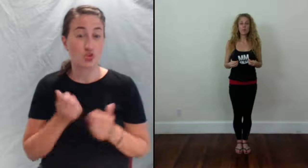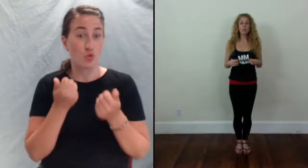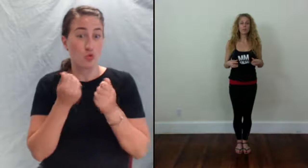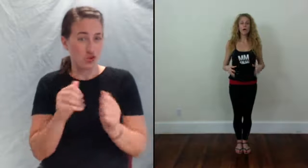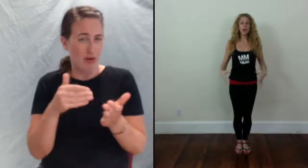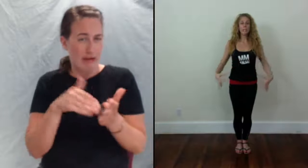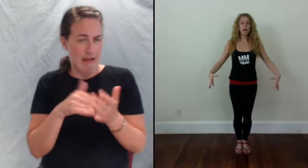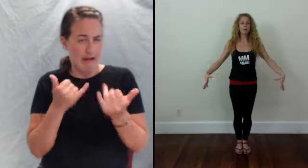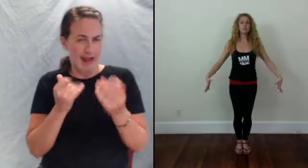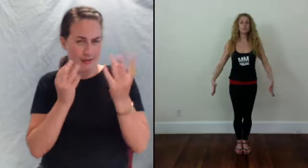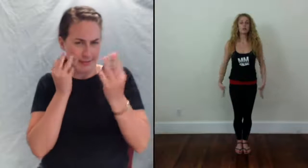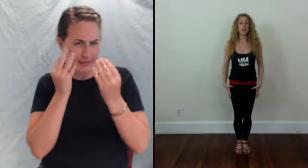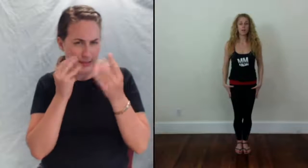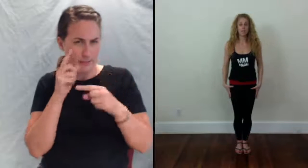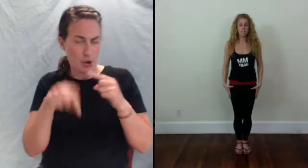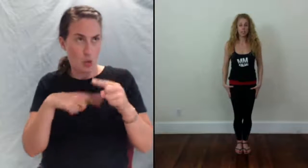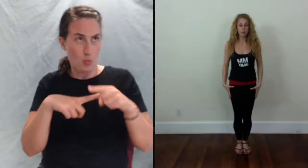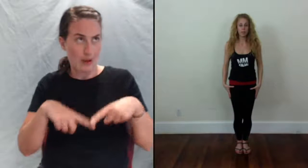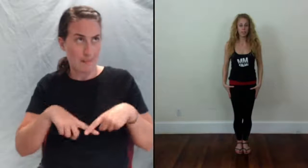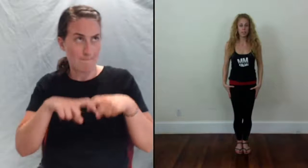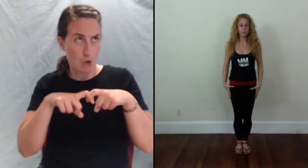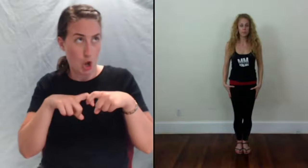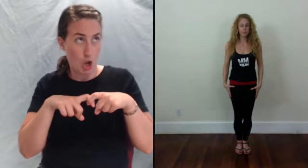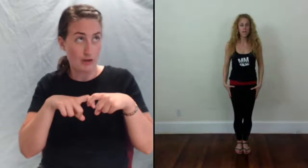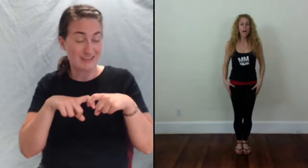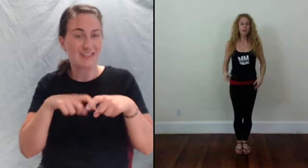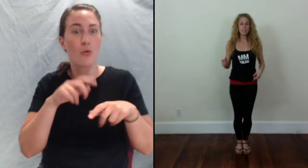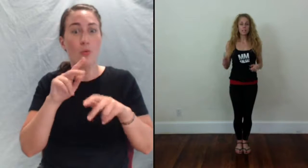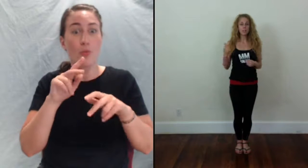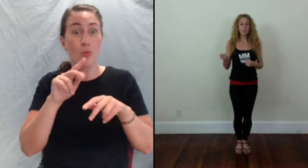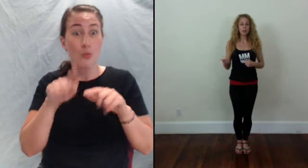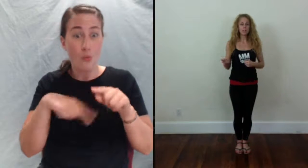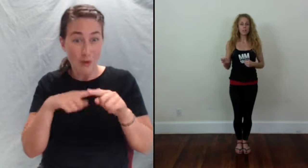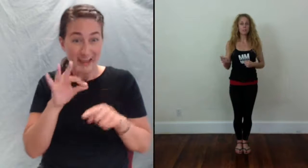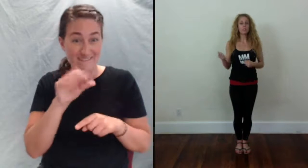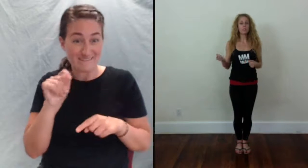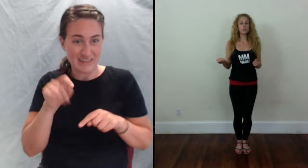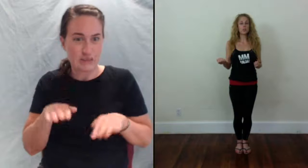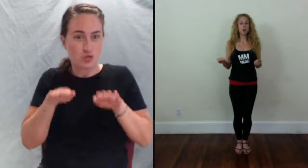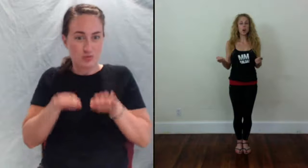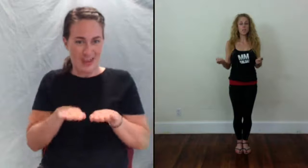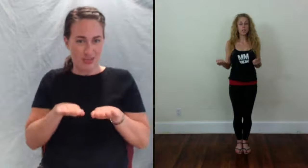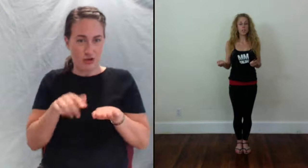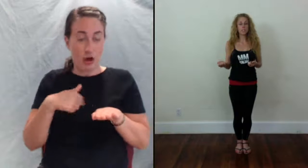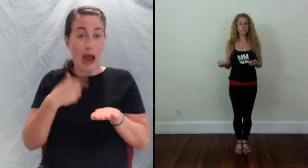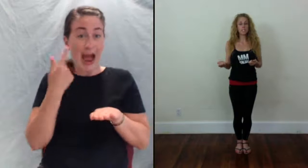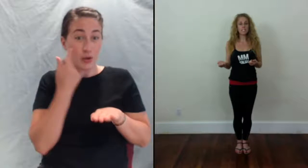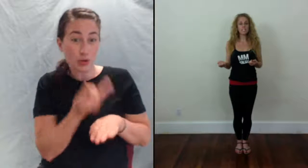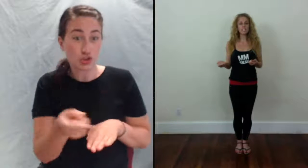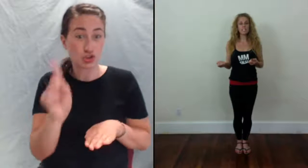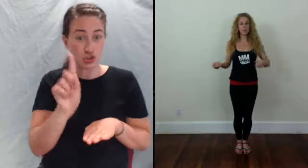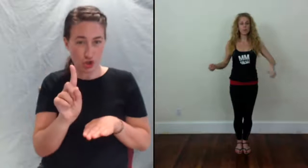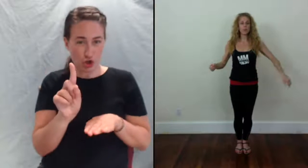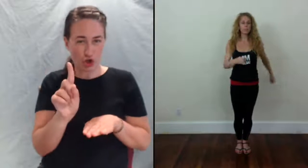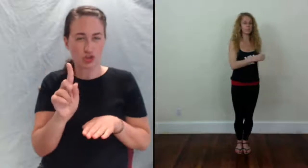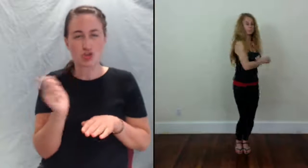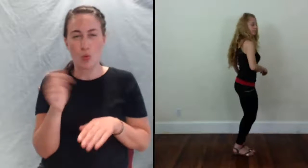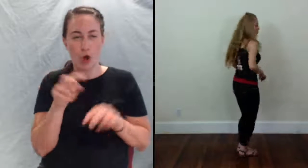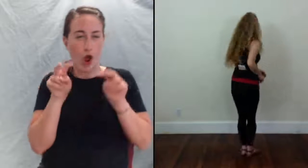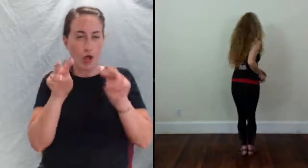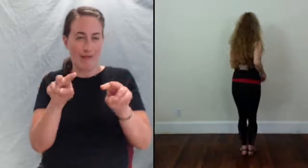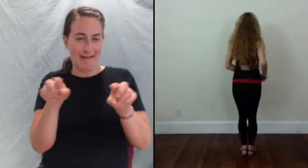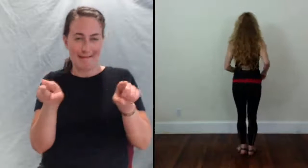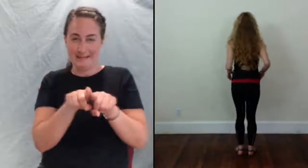thinking about that the pause happens when our feet come together. I'm going to turn around so that we can do it all together facing in the same direction.